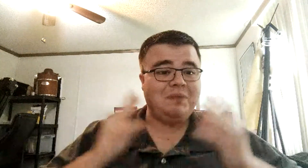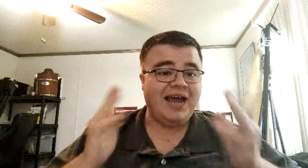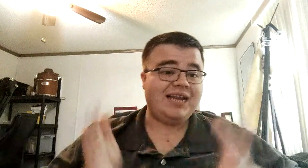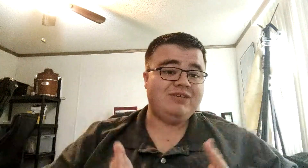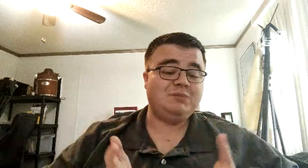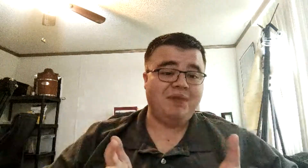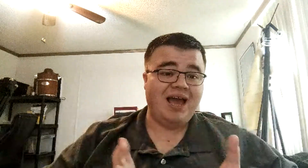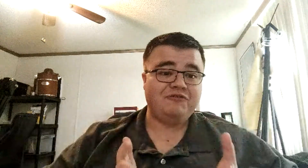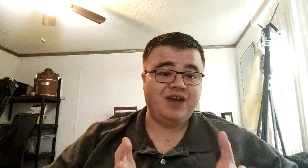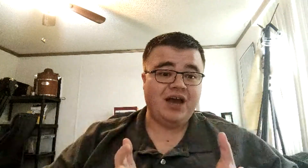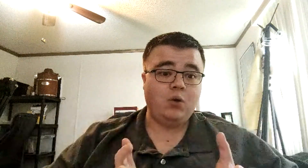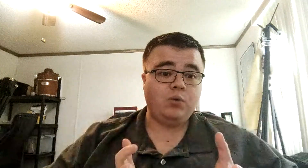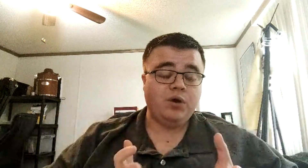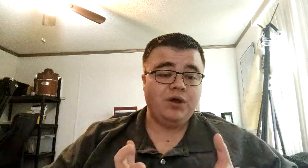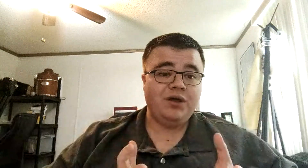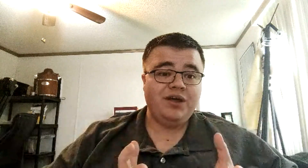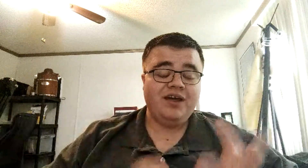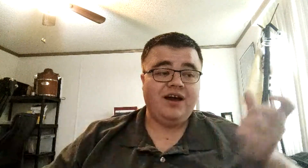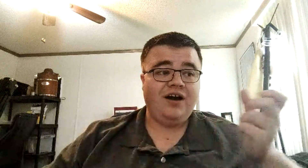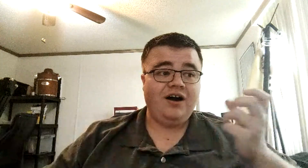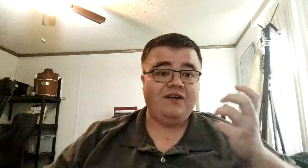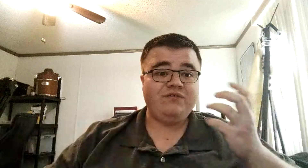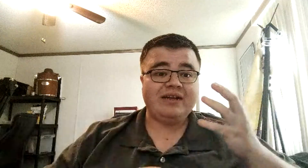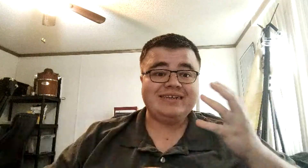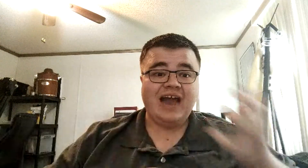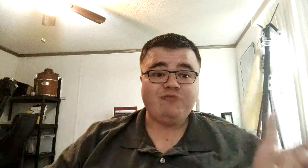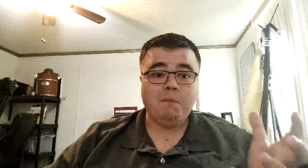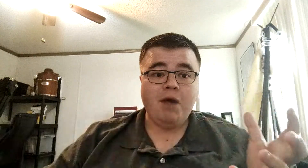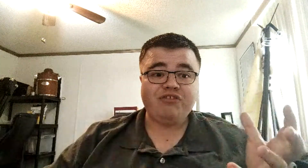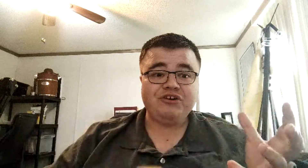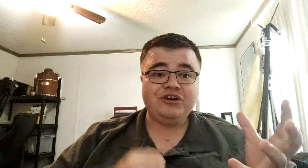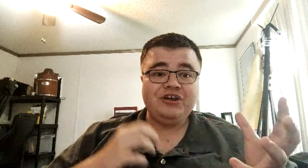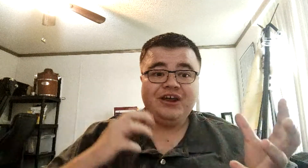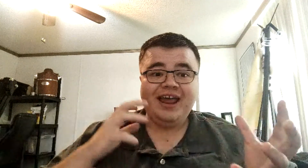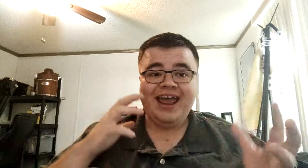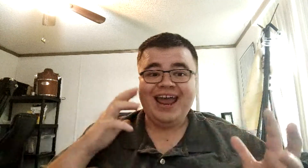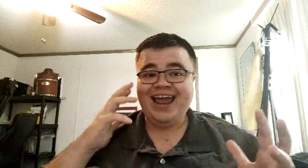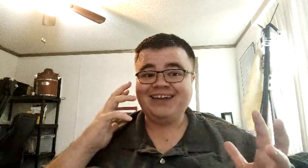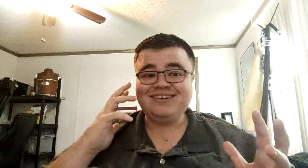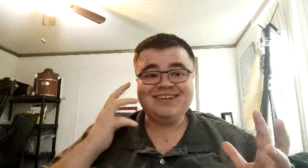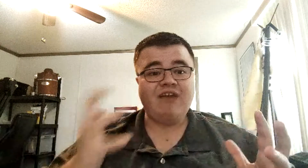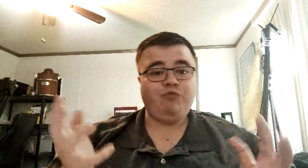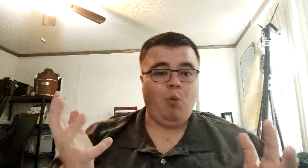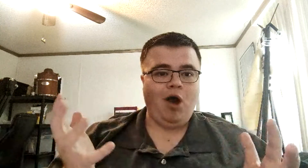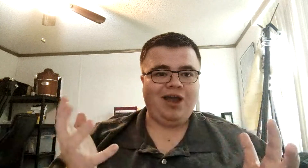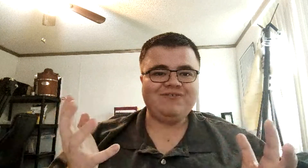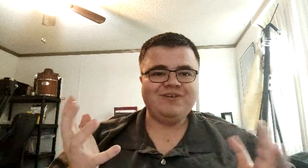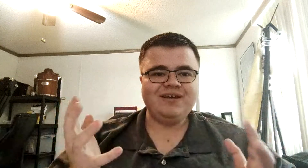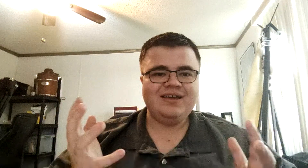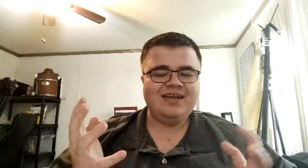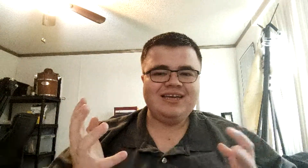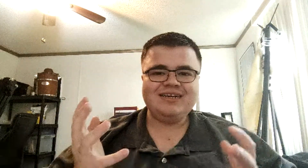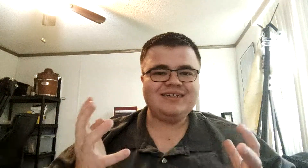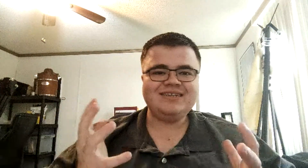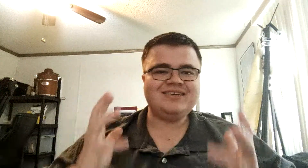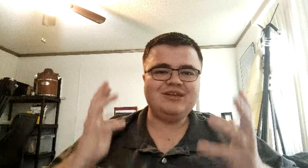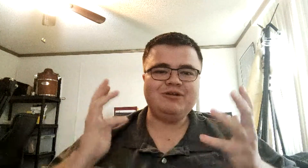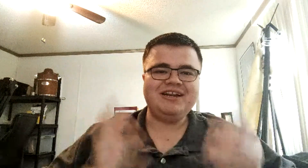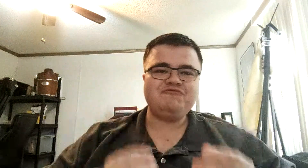despite his background of deaf mother and deaf wife, he still didn't